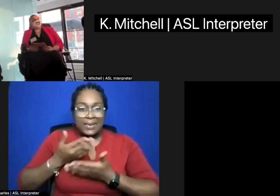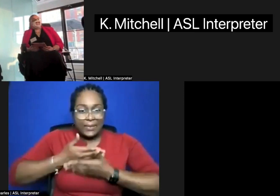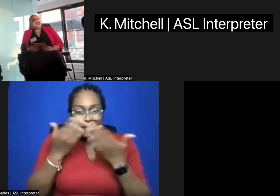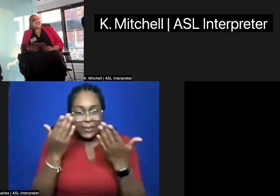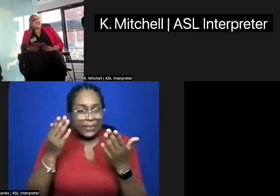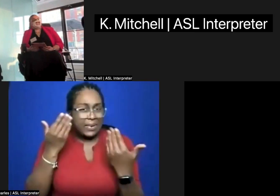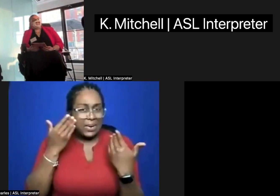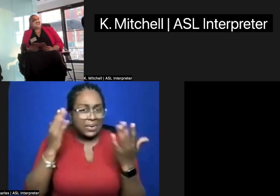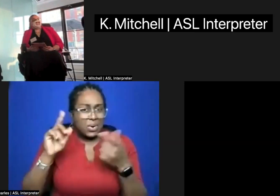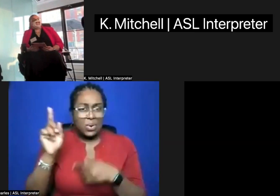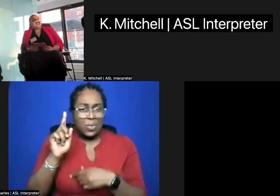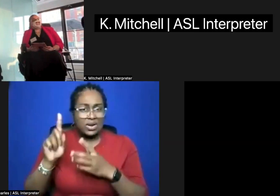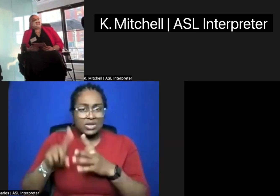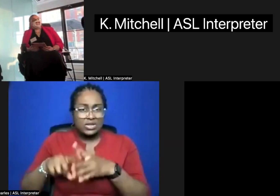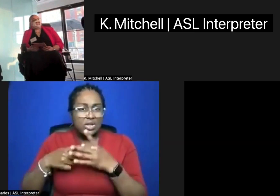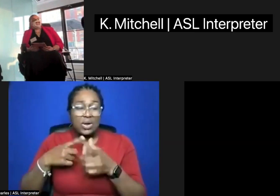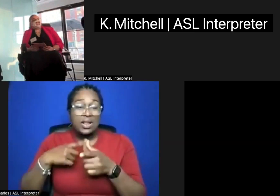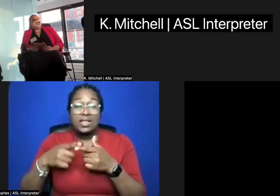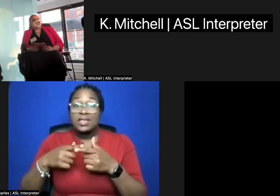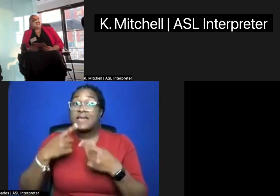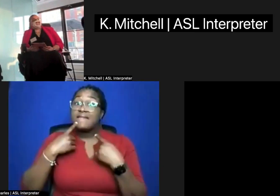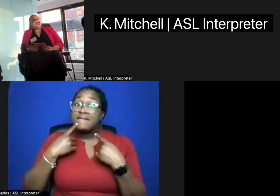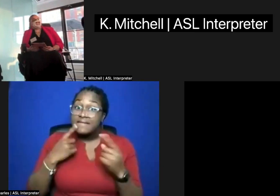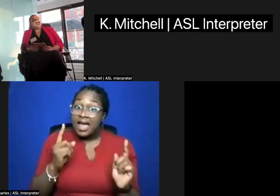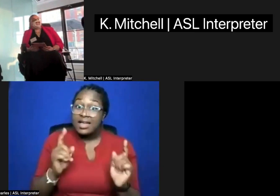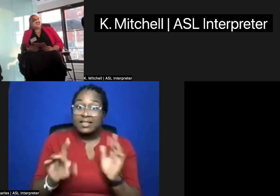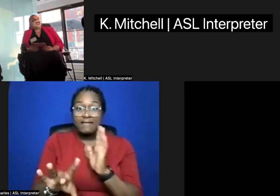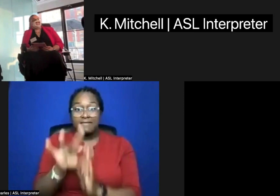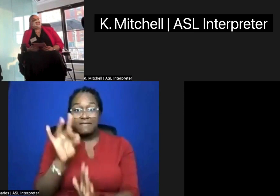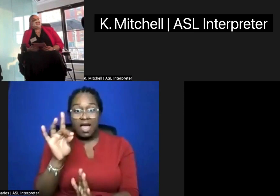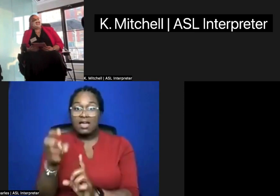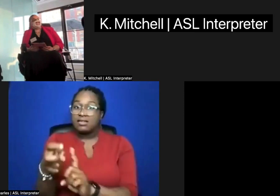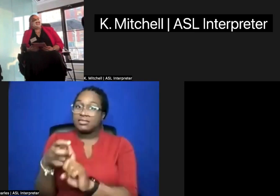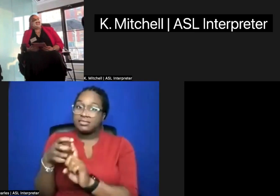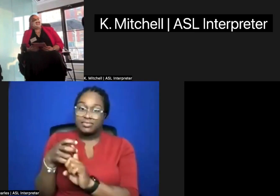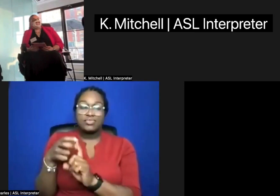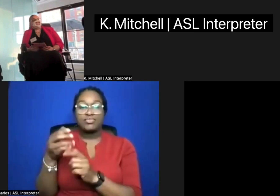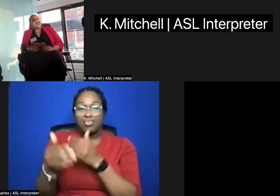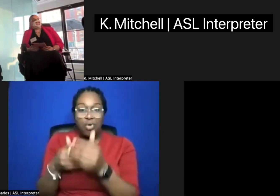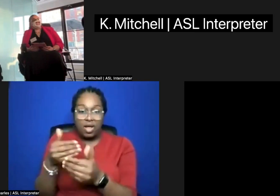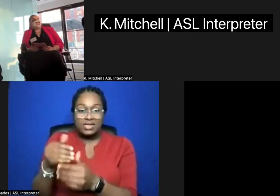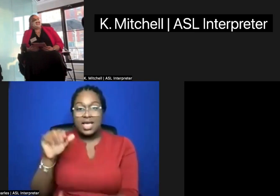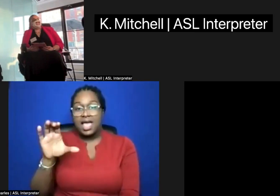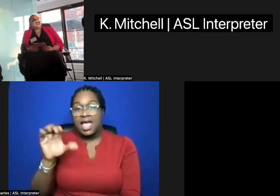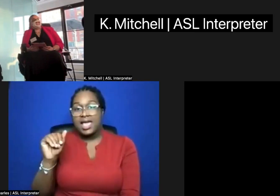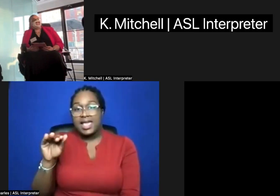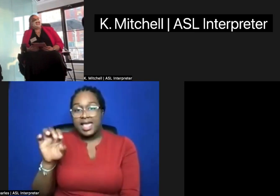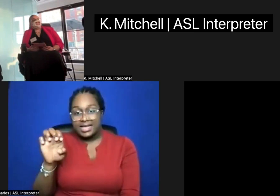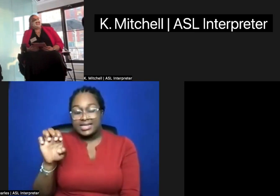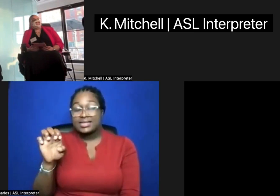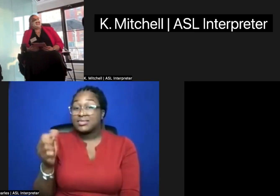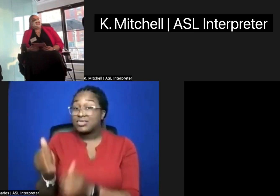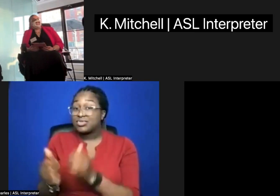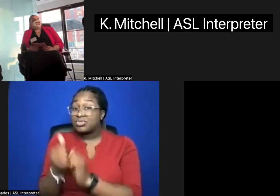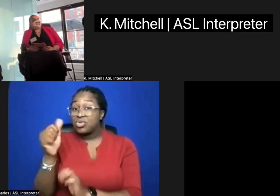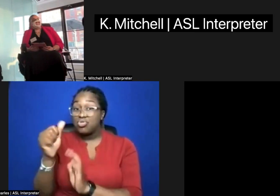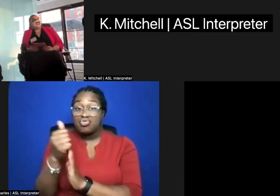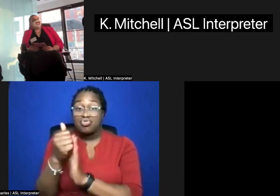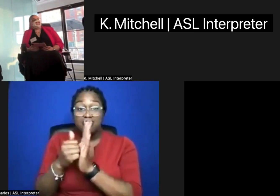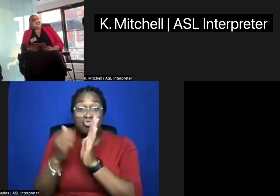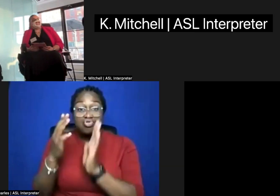when they actually go forward with processing a case, most attorneys that they have spoken to